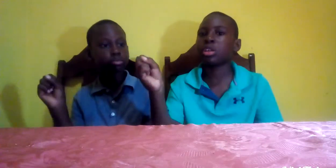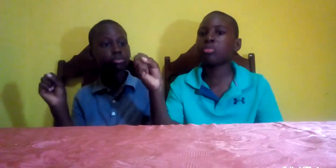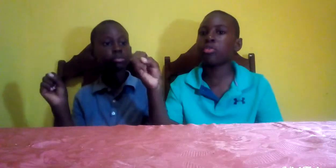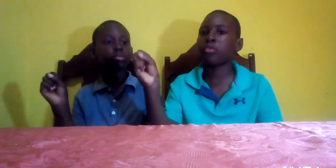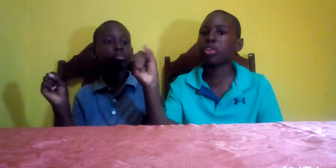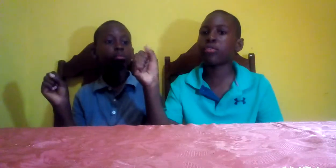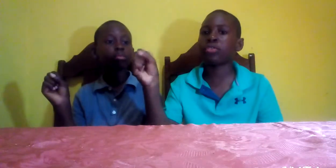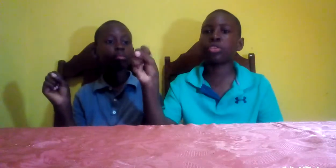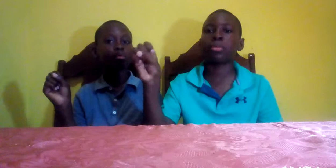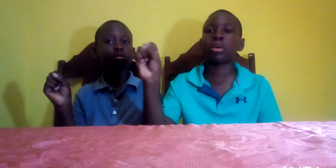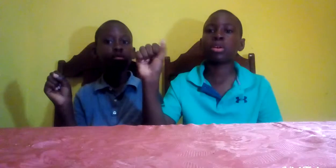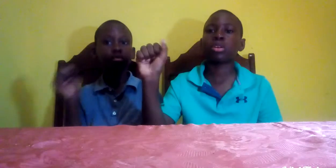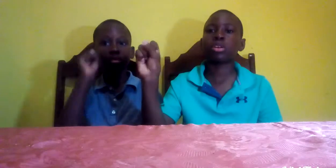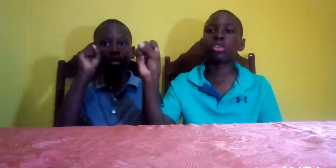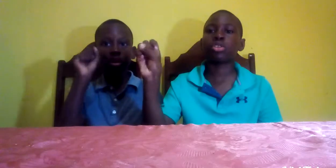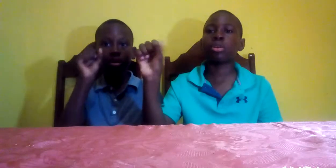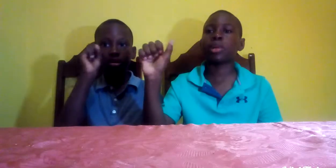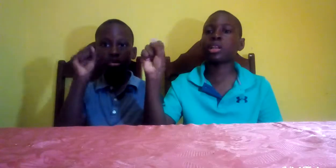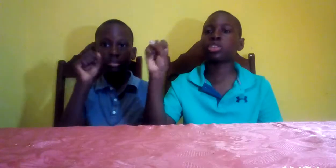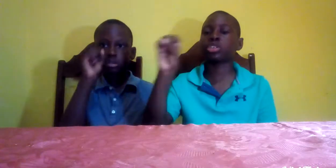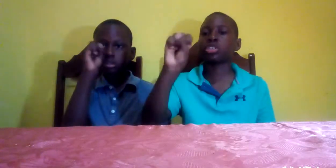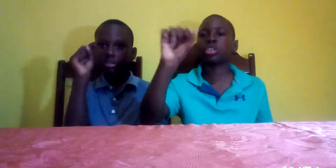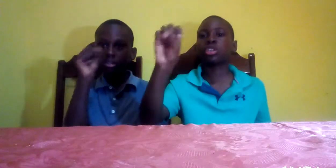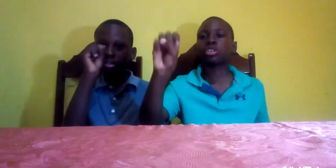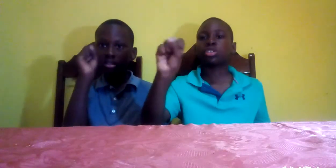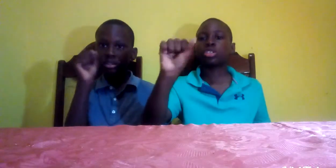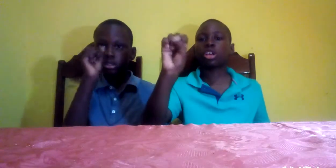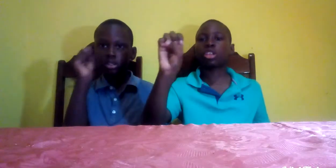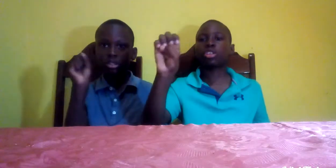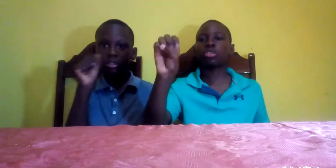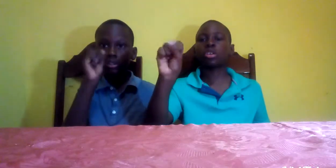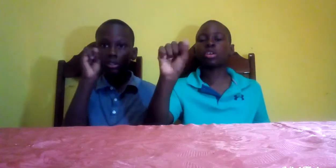move your thumb, your thumb and touch it, so guys,